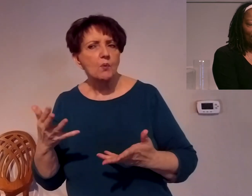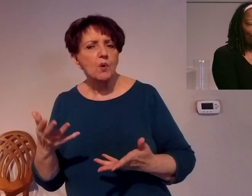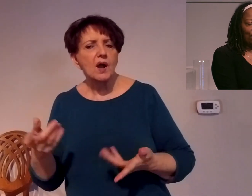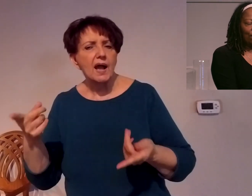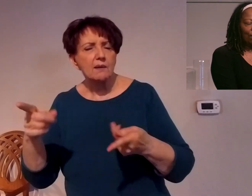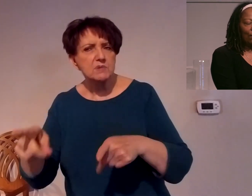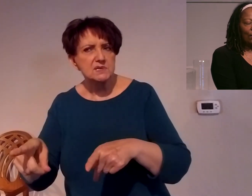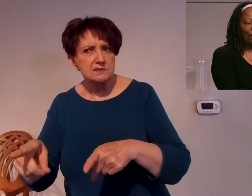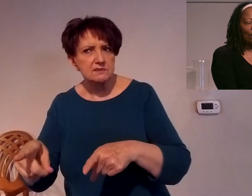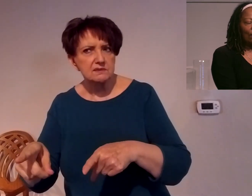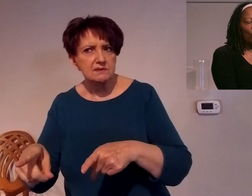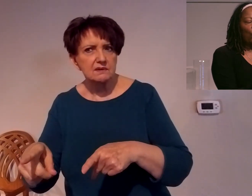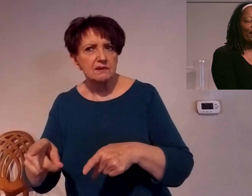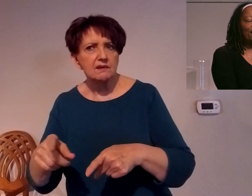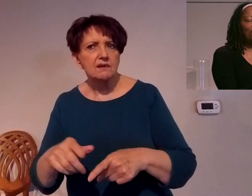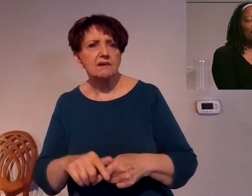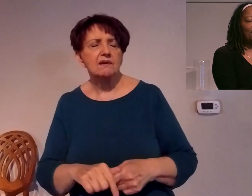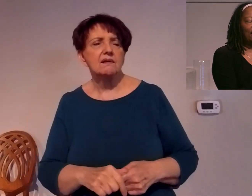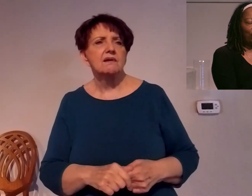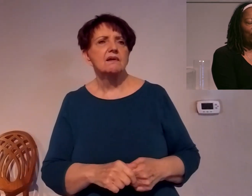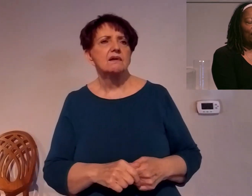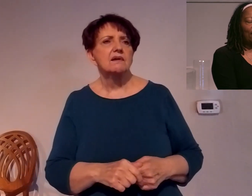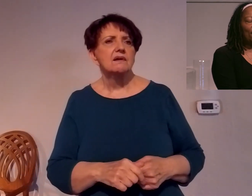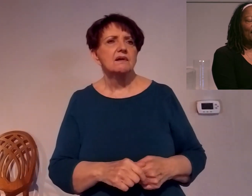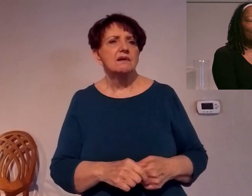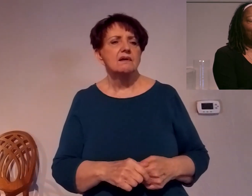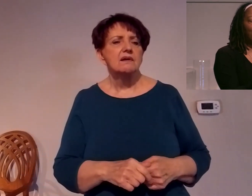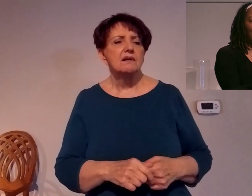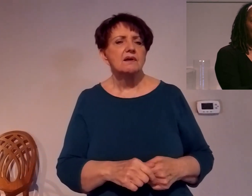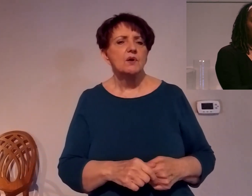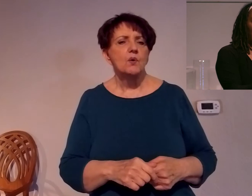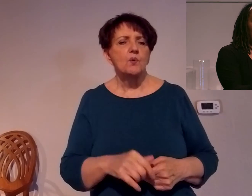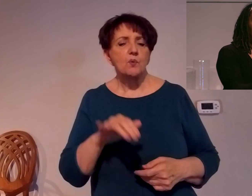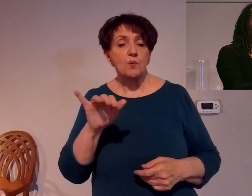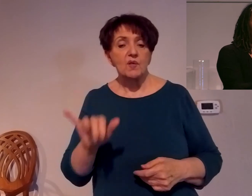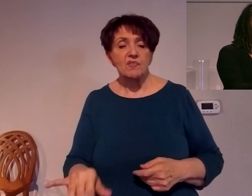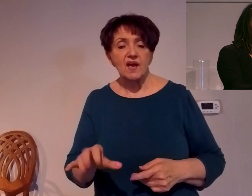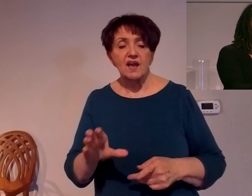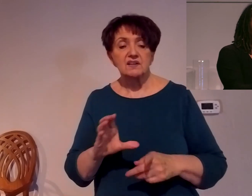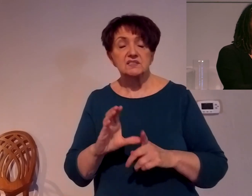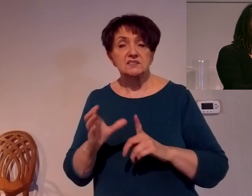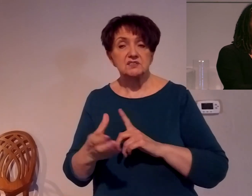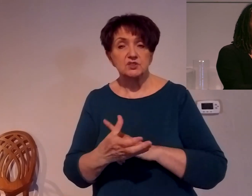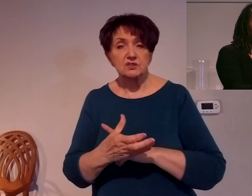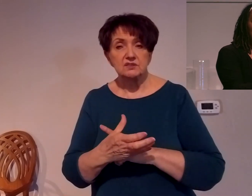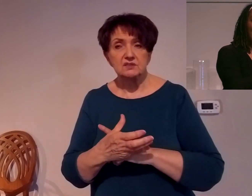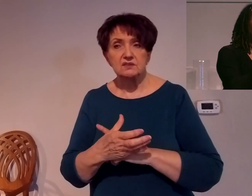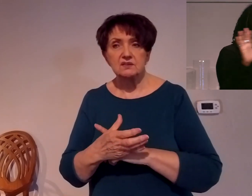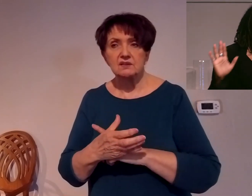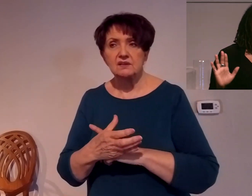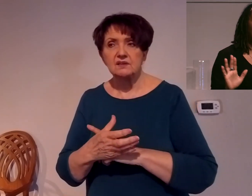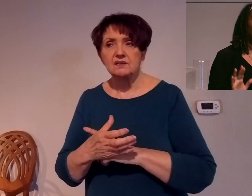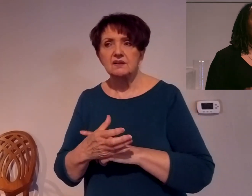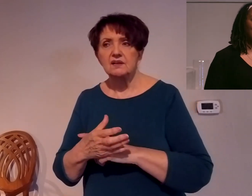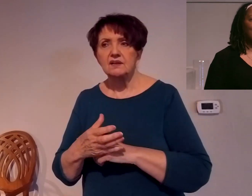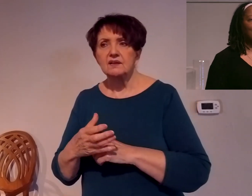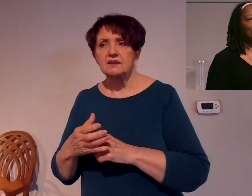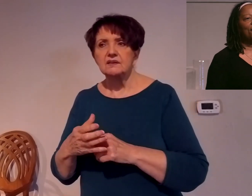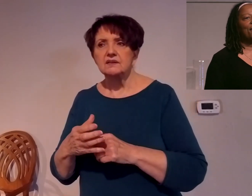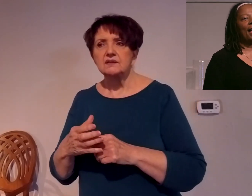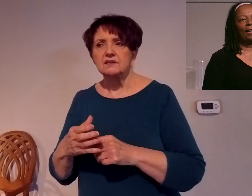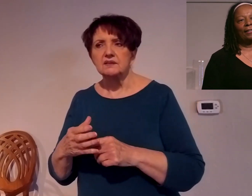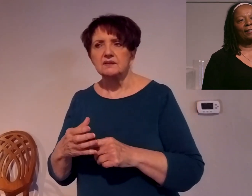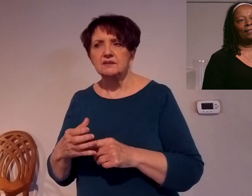realized when this condition becomes subject to the power of